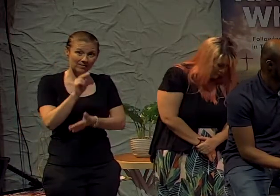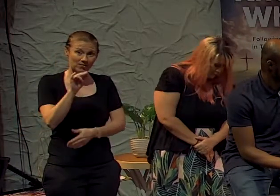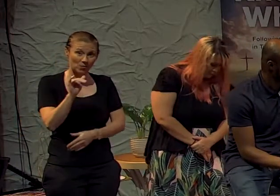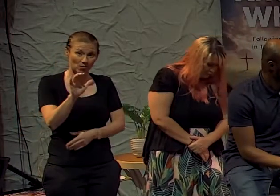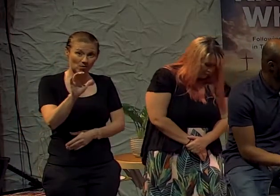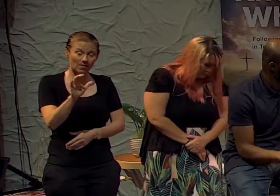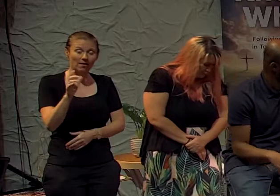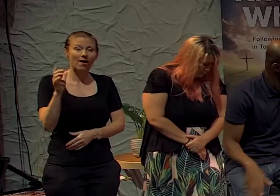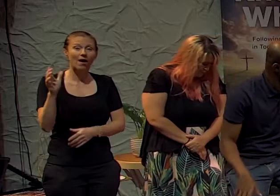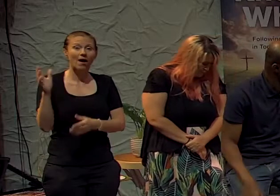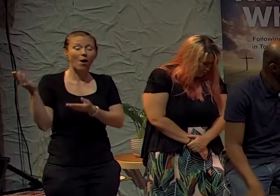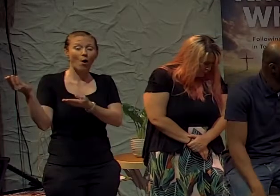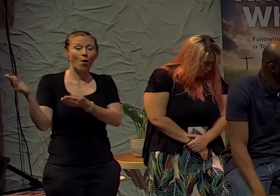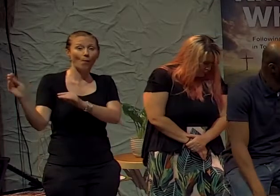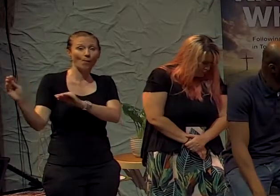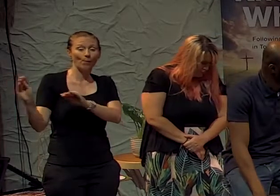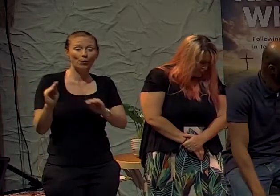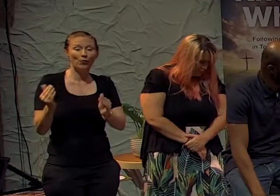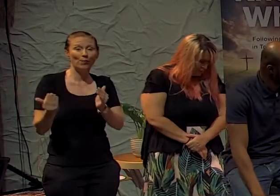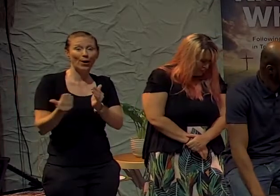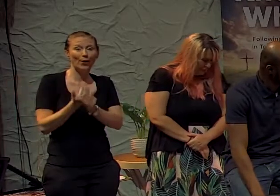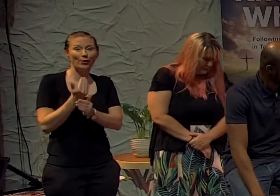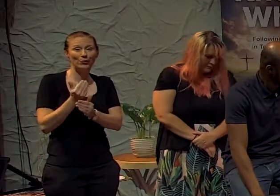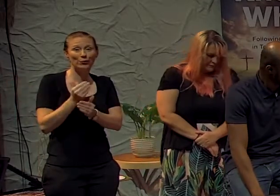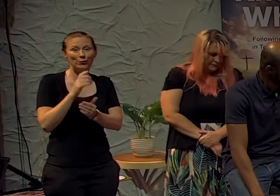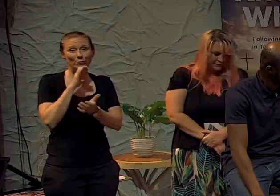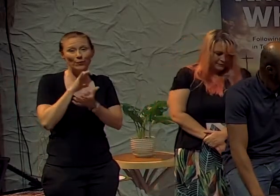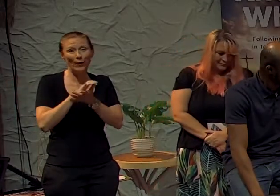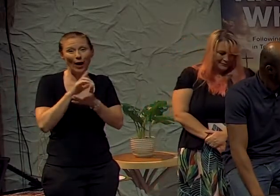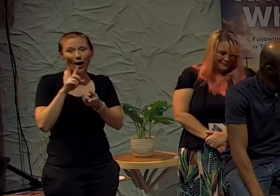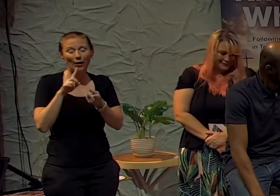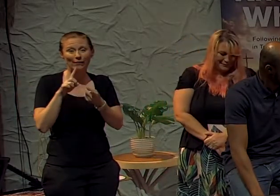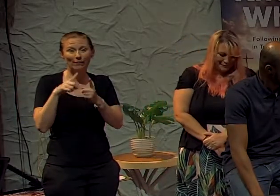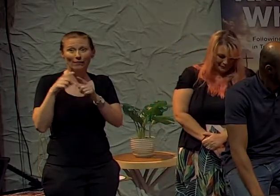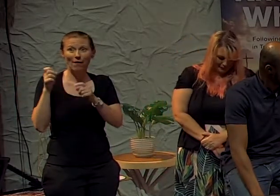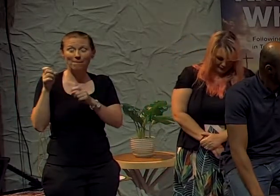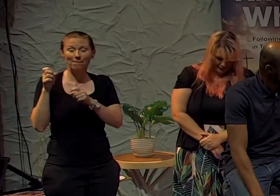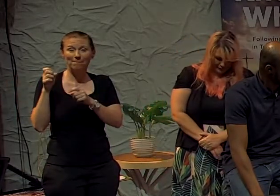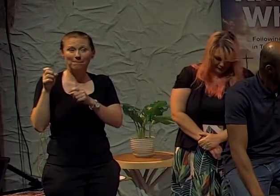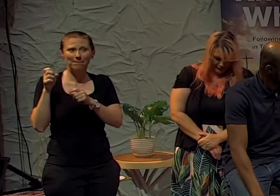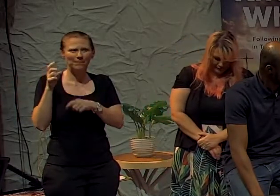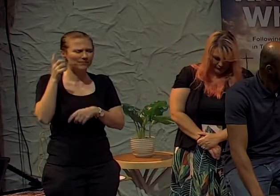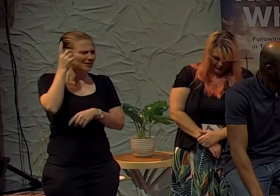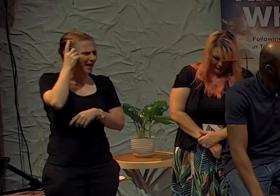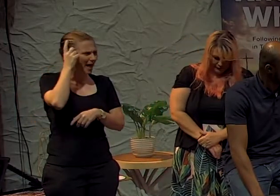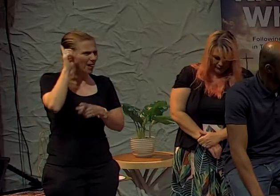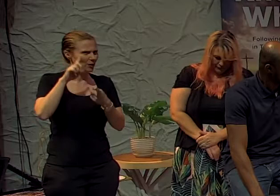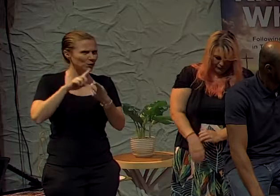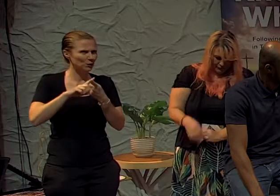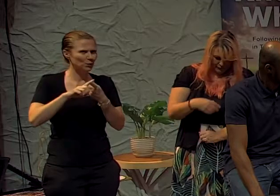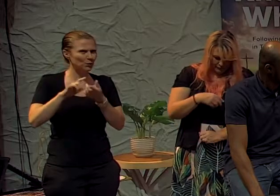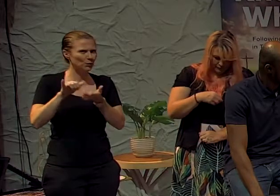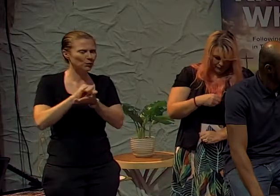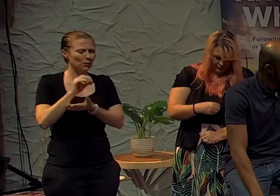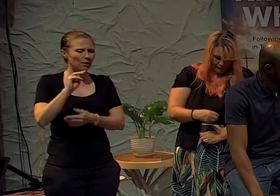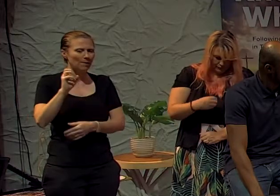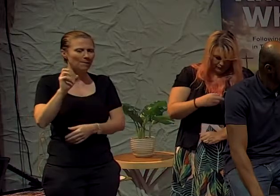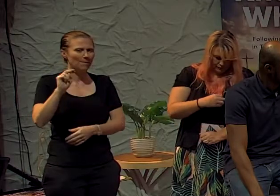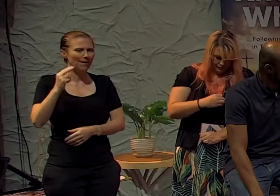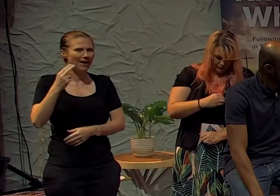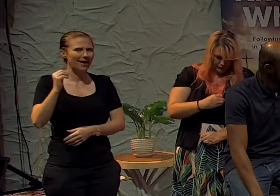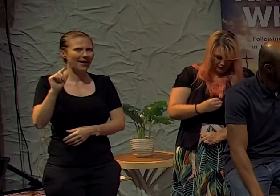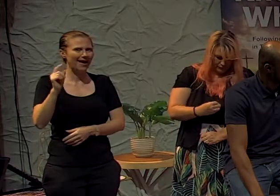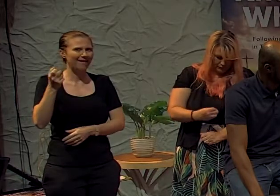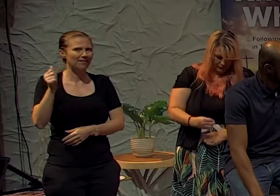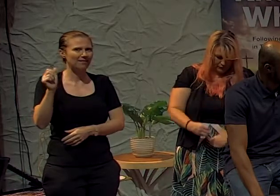moved my new bride from Dallas to Manhattan, and I was a big partier.